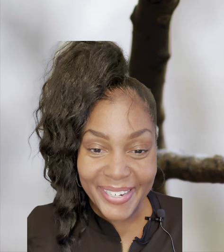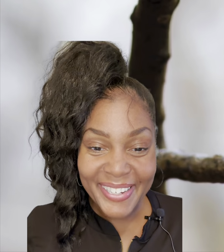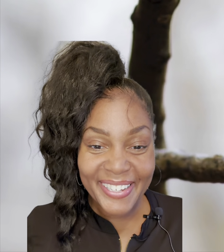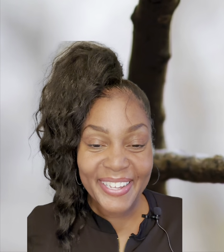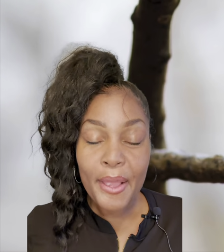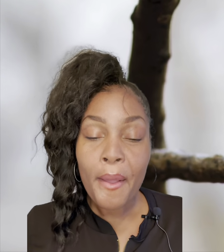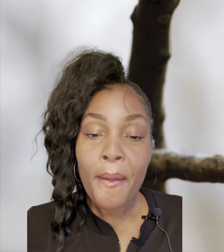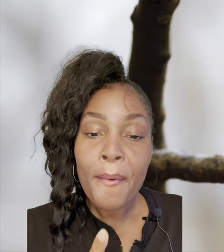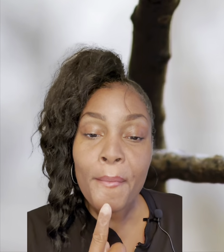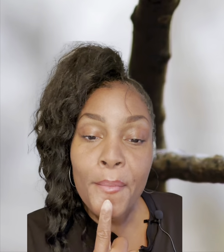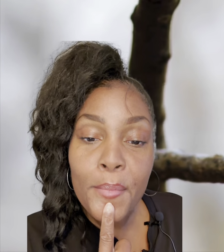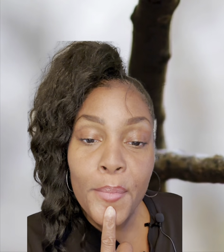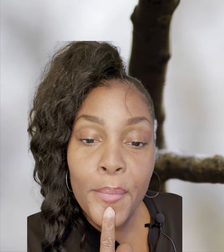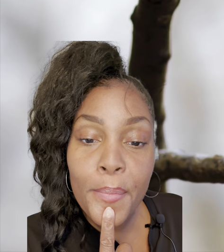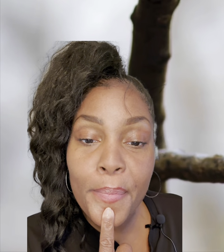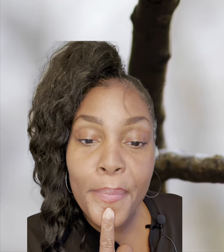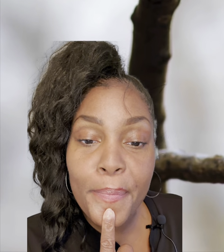Bird!